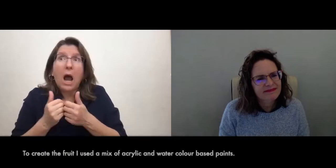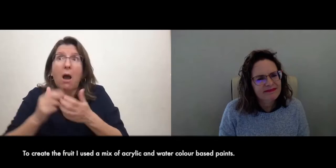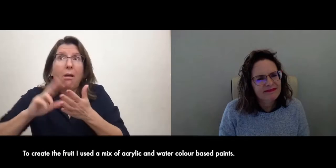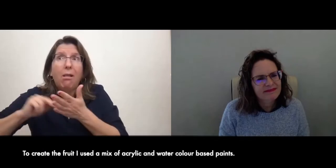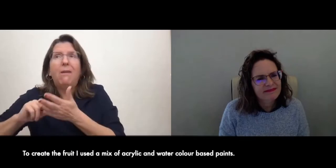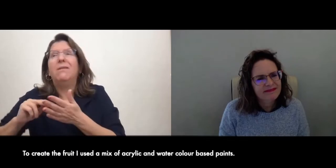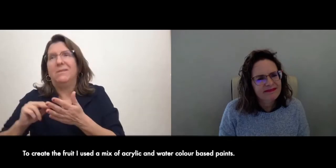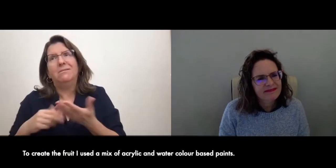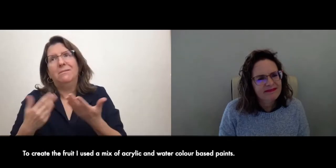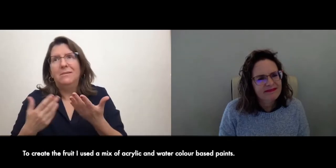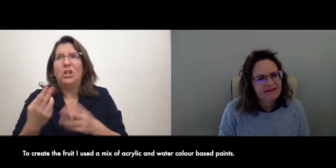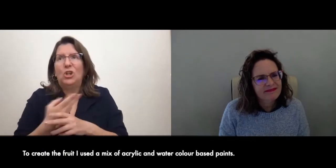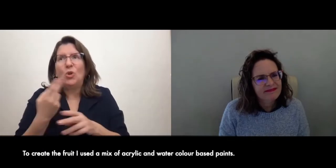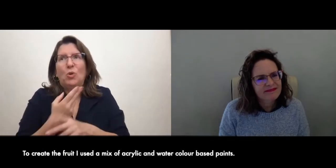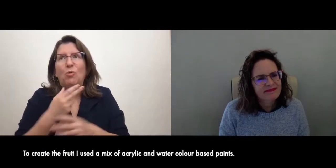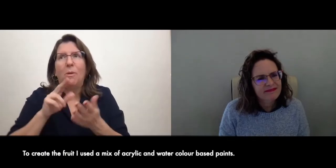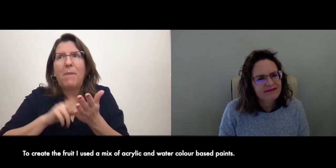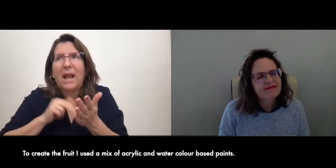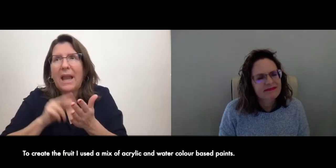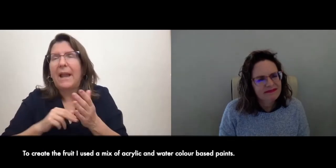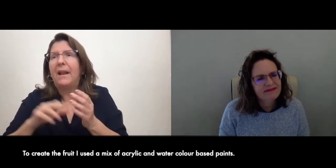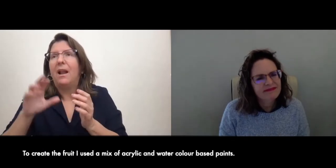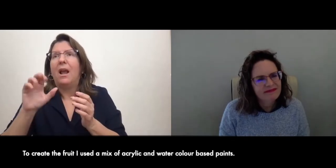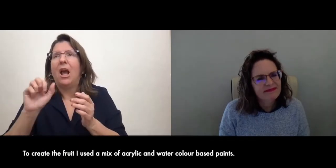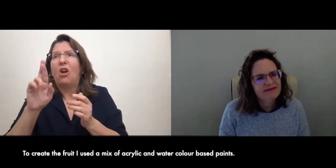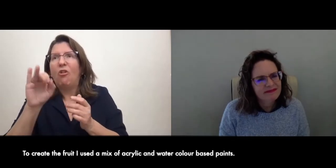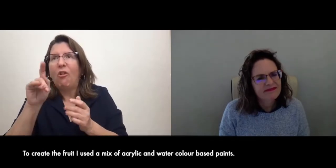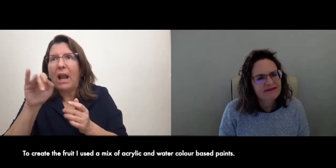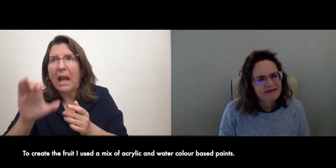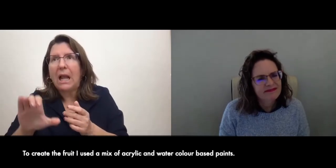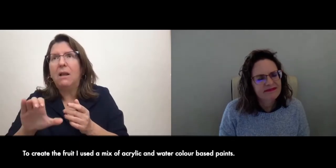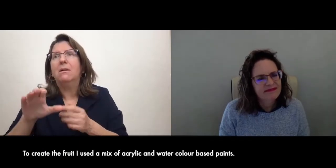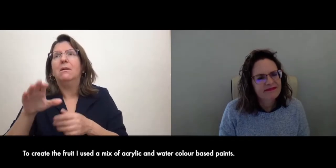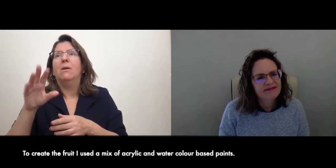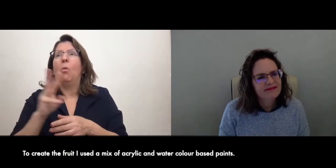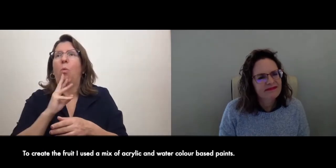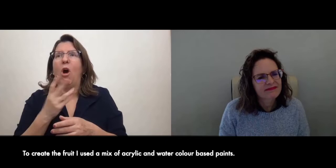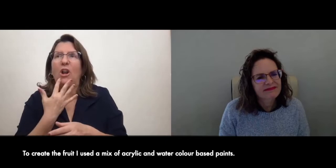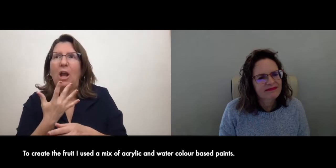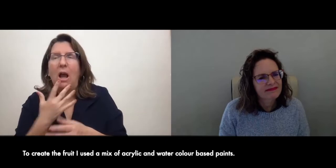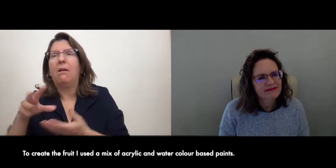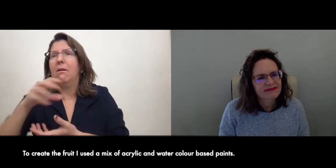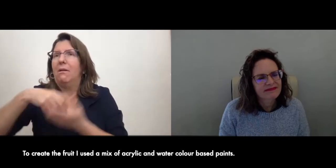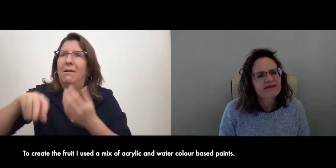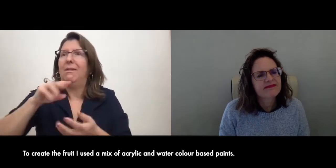fruit. To create the fruit, I used a mix of acrylic and watercolor-based paints.